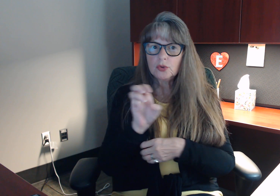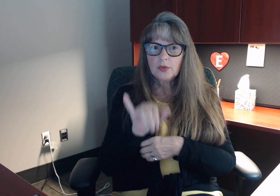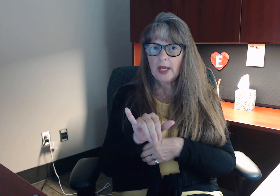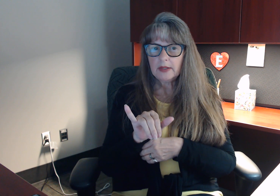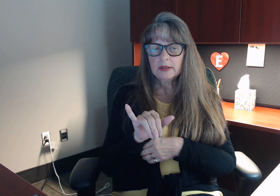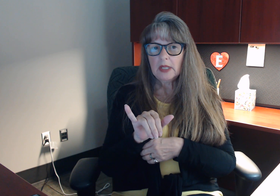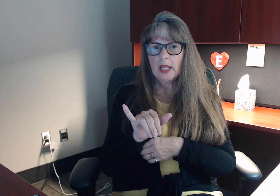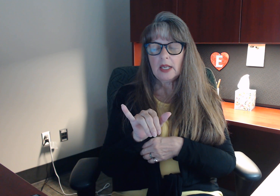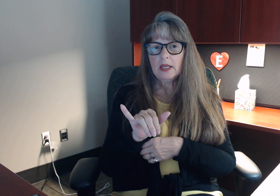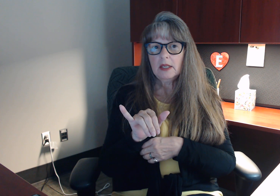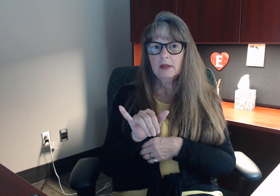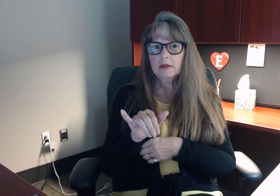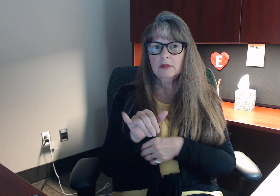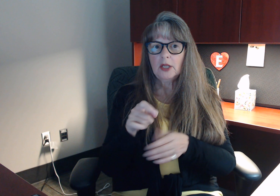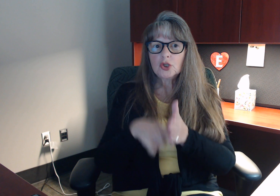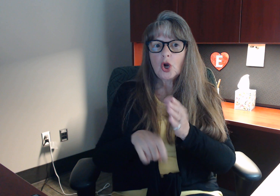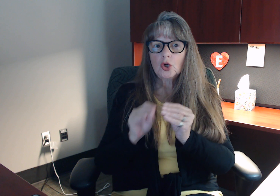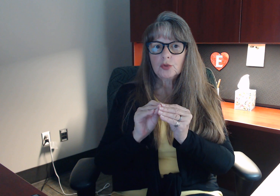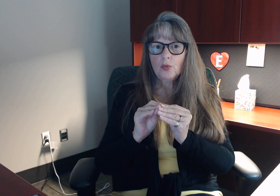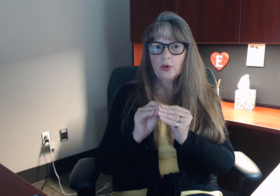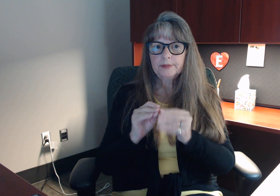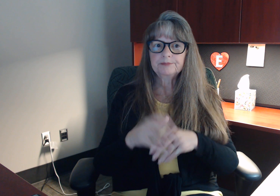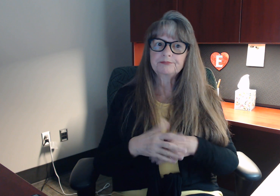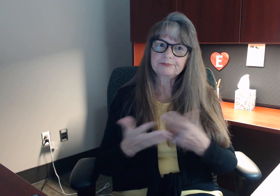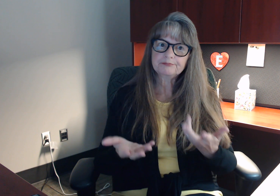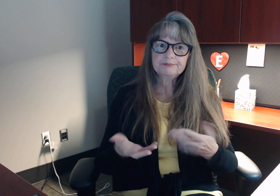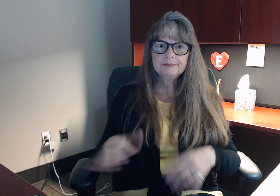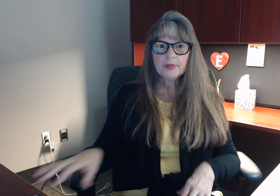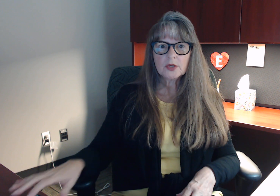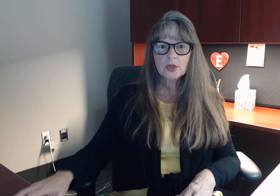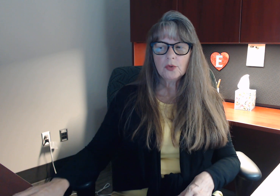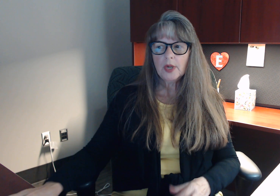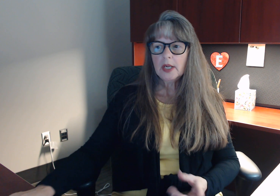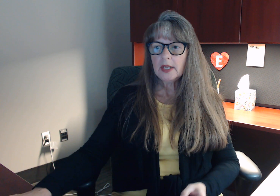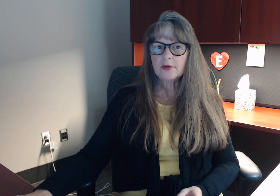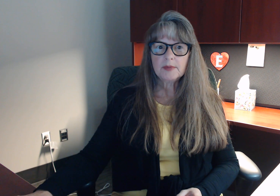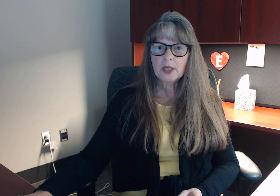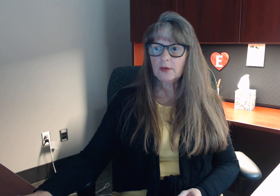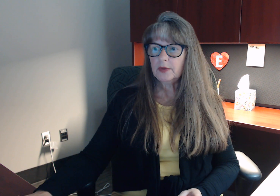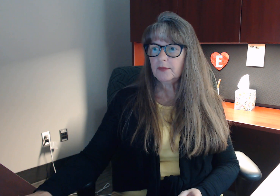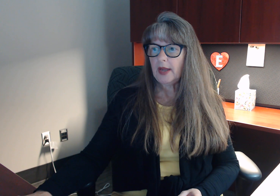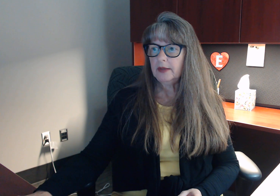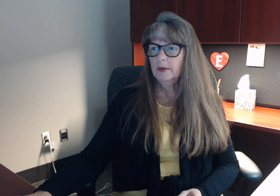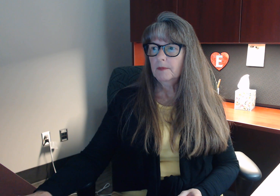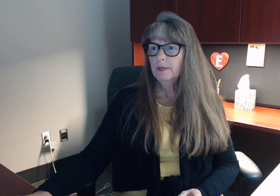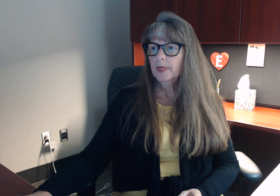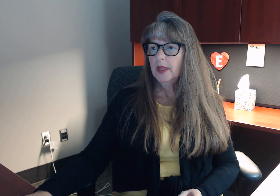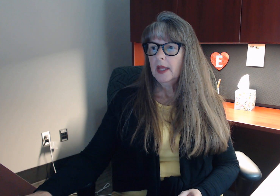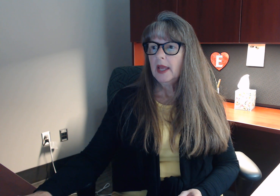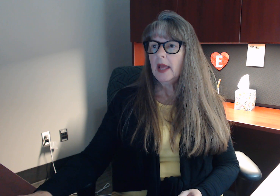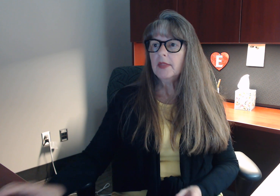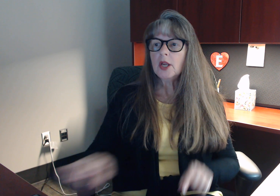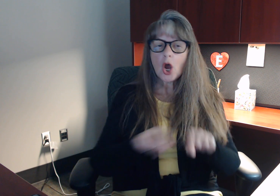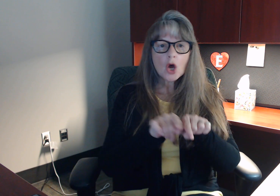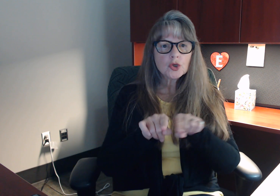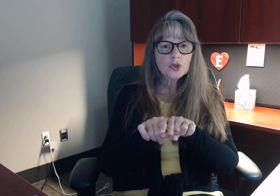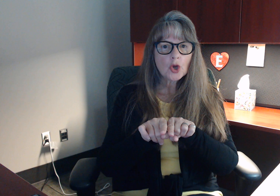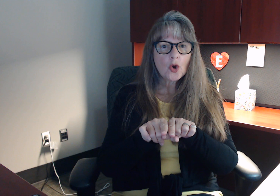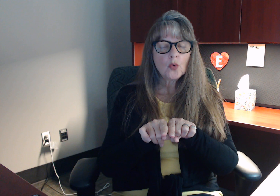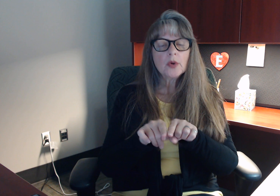that. They charge more, so you have to be careful of that. And then also,